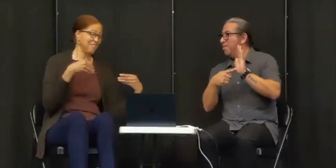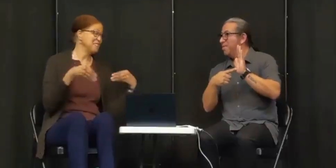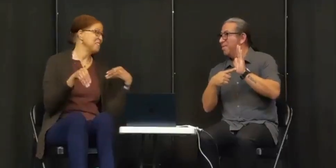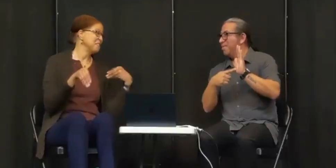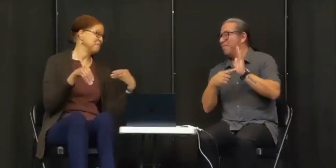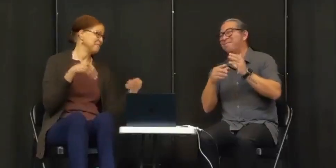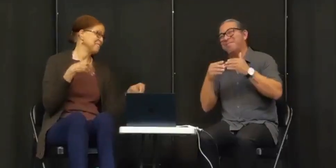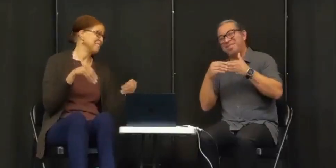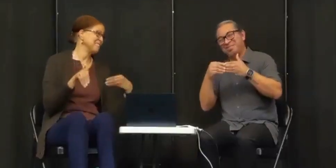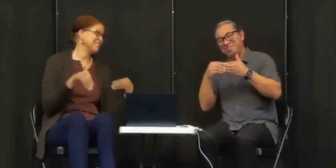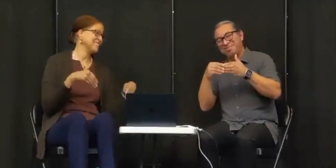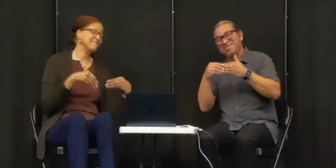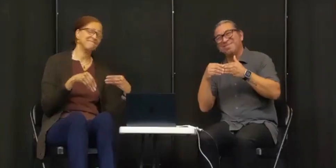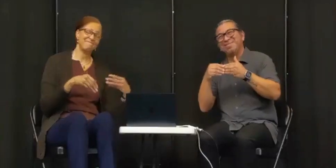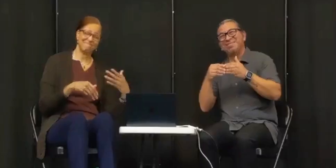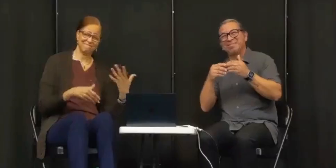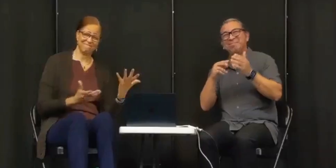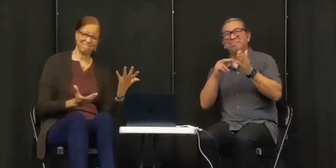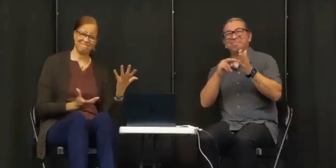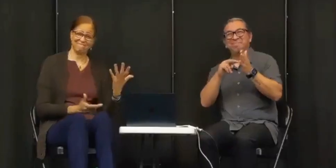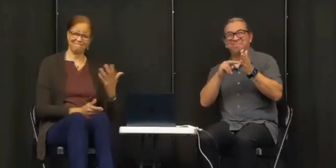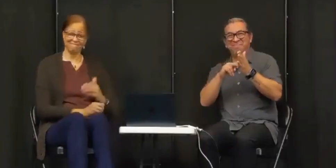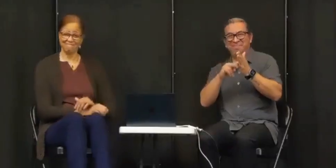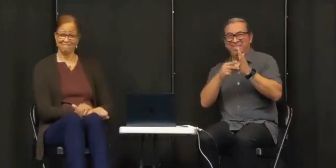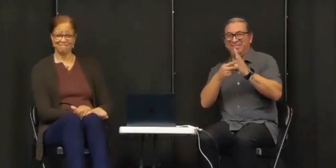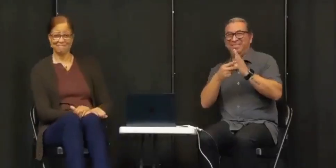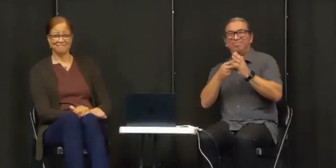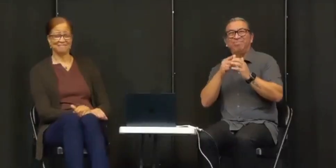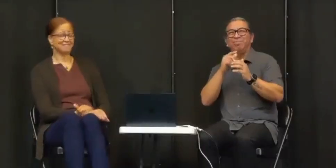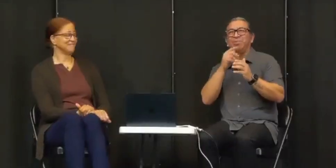model. We're flexible. You gotta be flexible, yep.